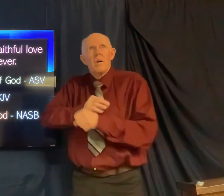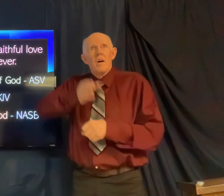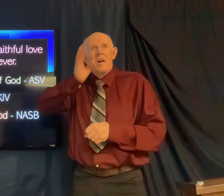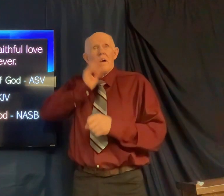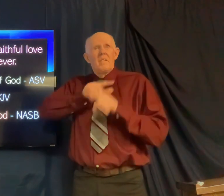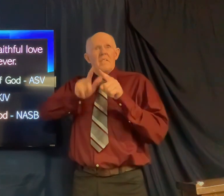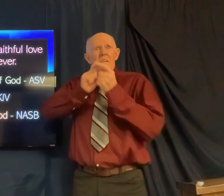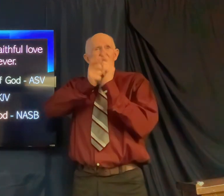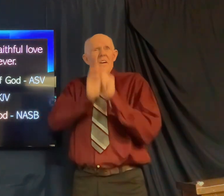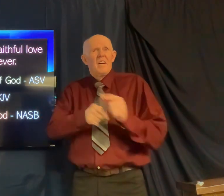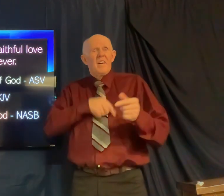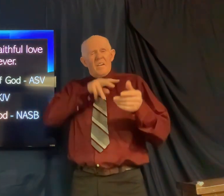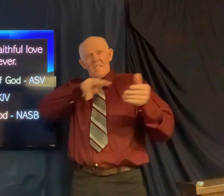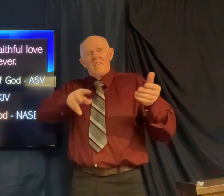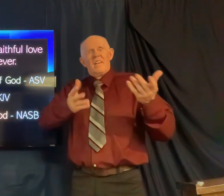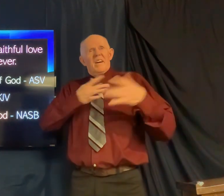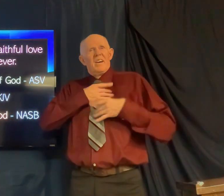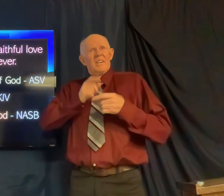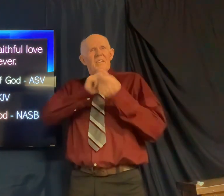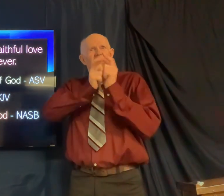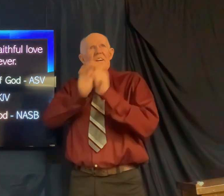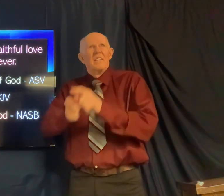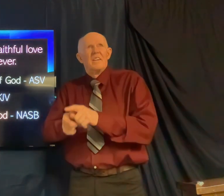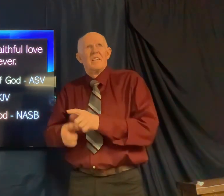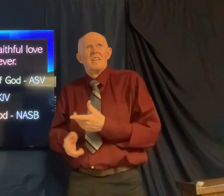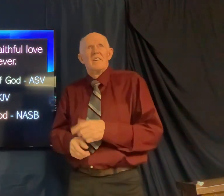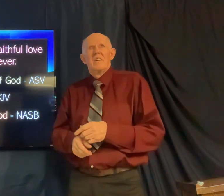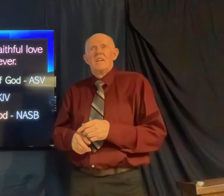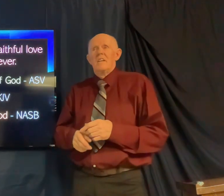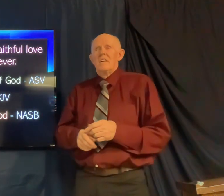The faithfulness of God. All these translations,